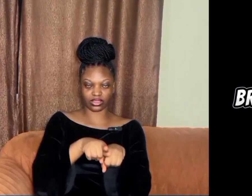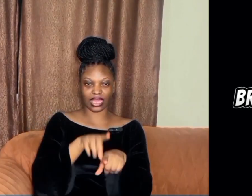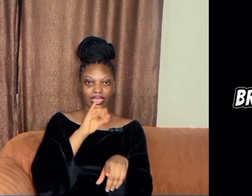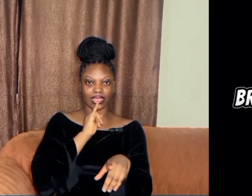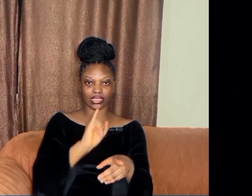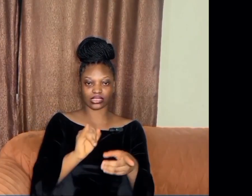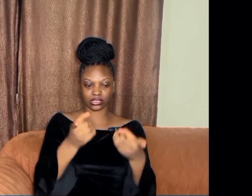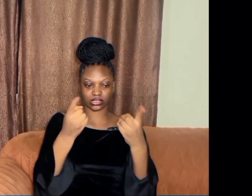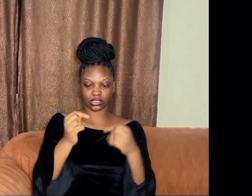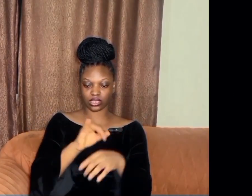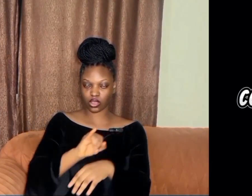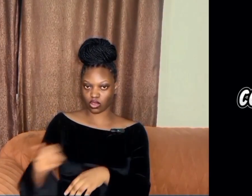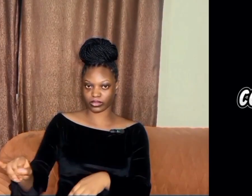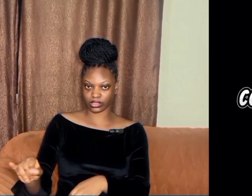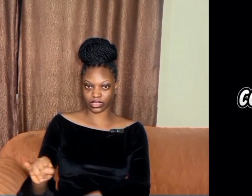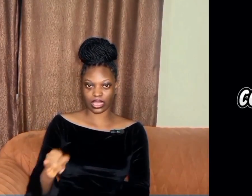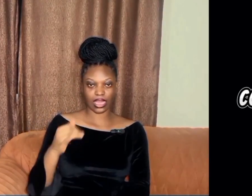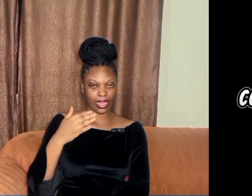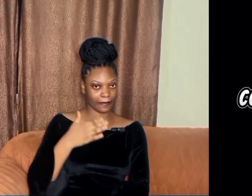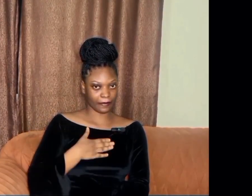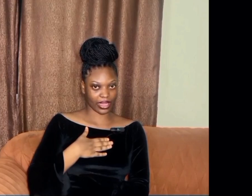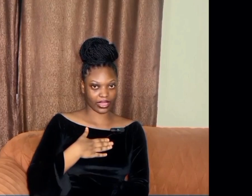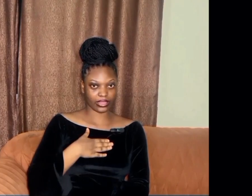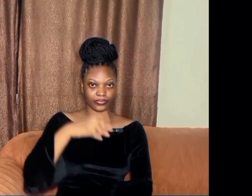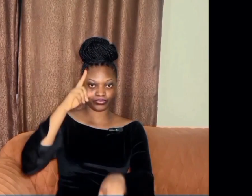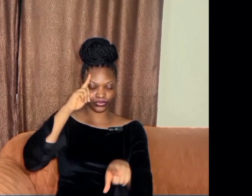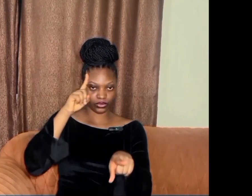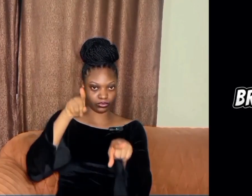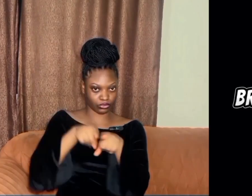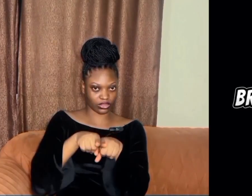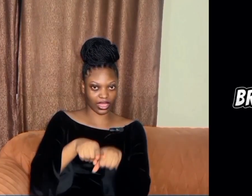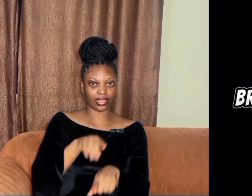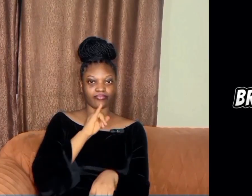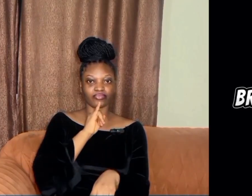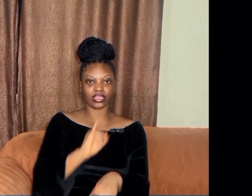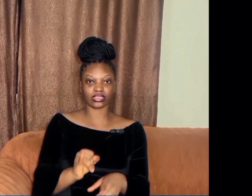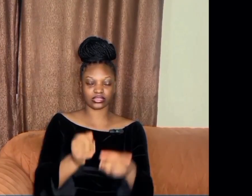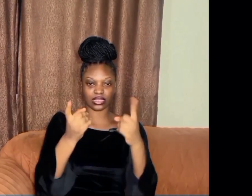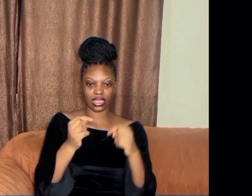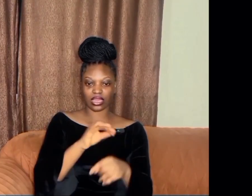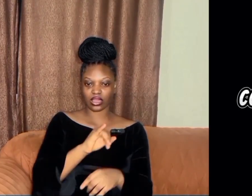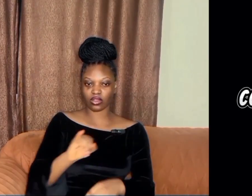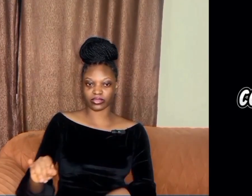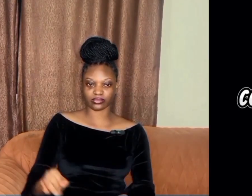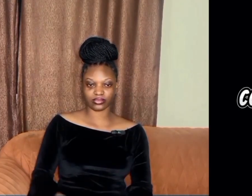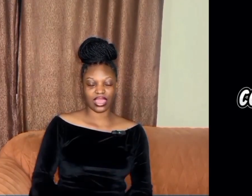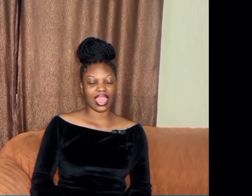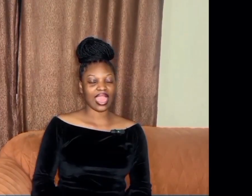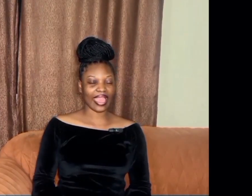brother is coming. My brother is coming.